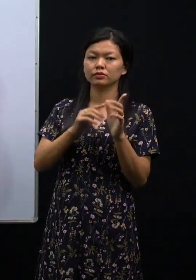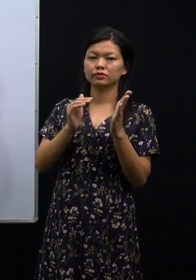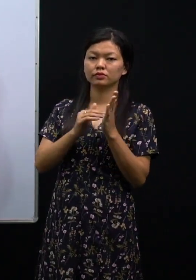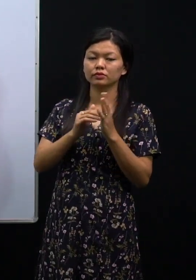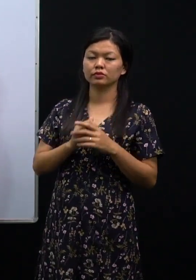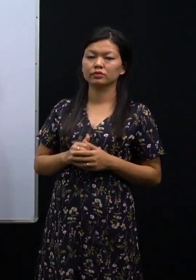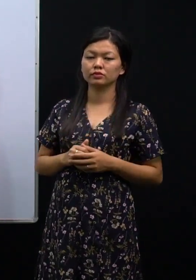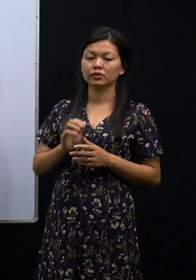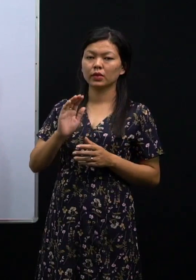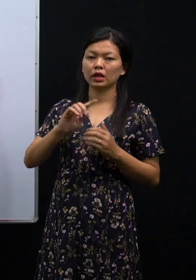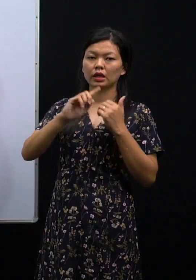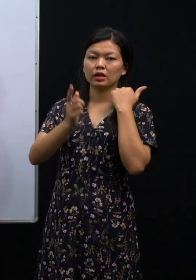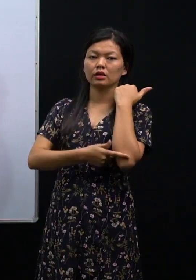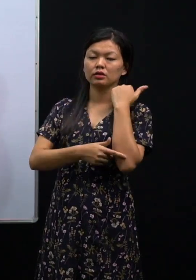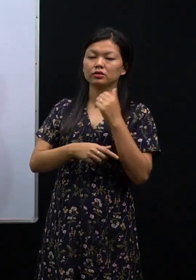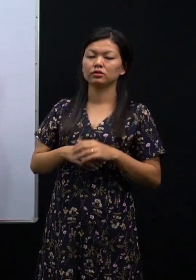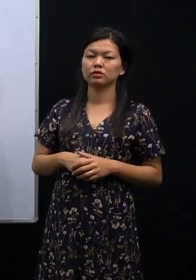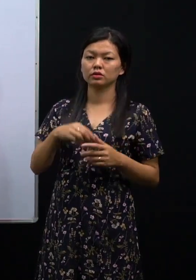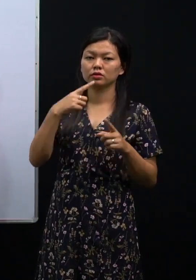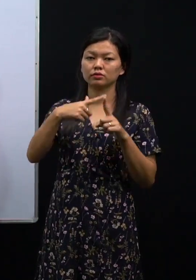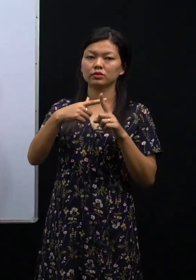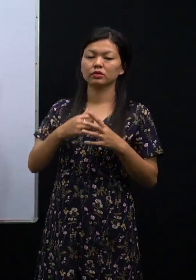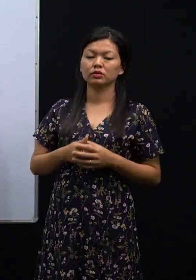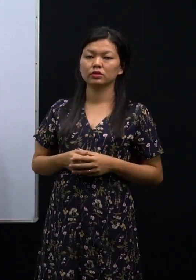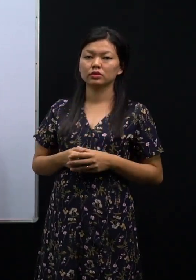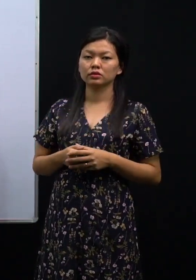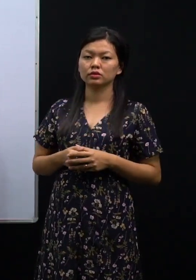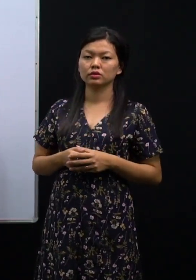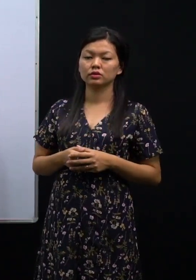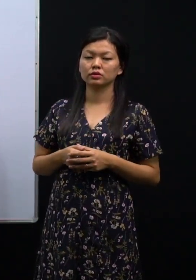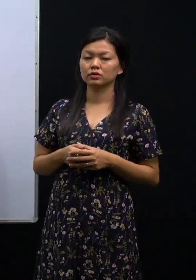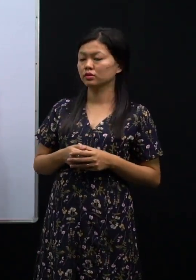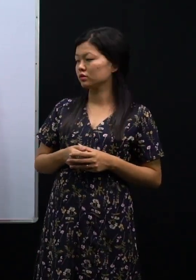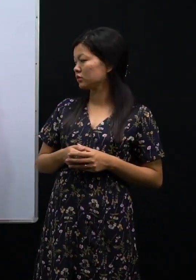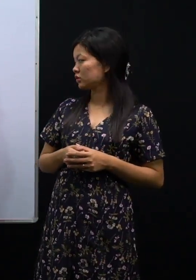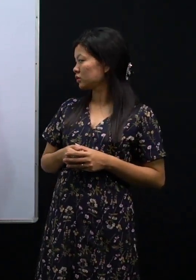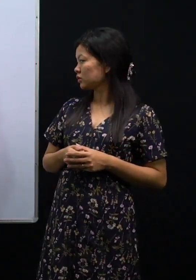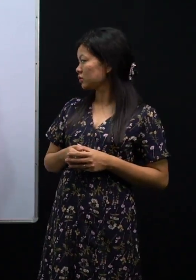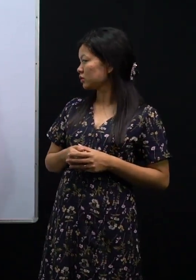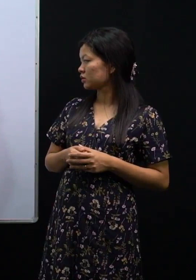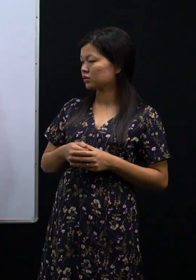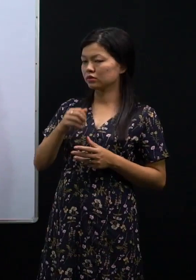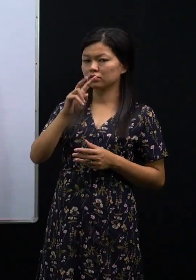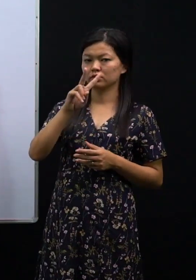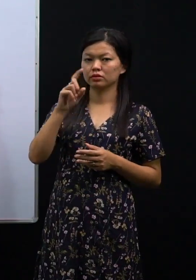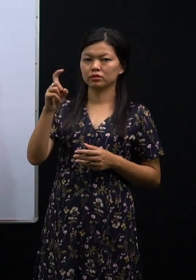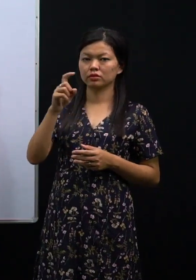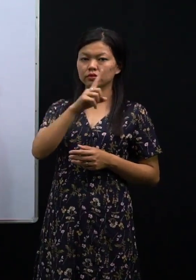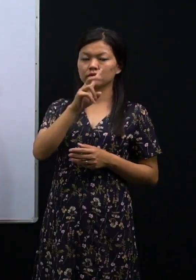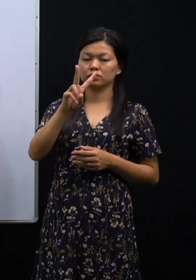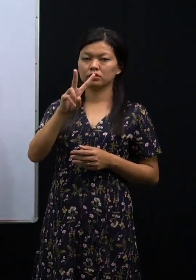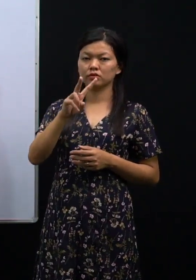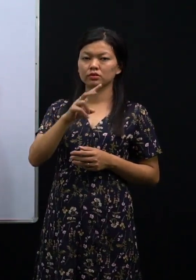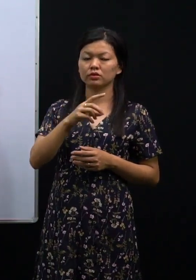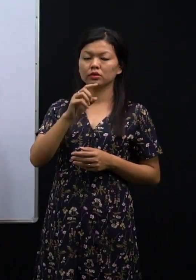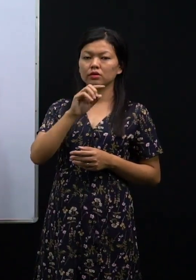28yz. And the last one is plus. If you write here, also okay, but write here same thing. 2 7s are 14.